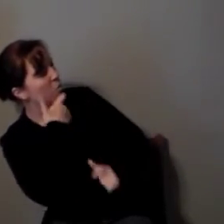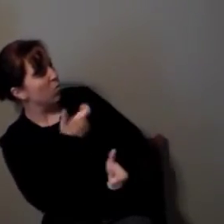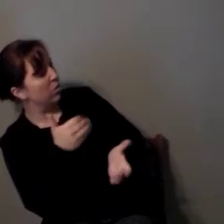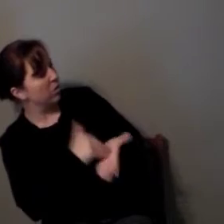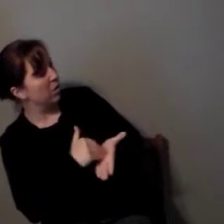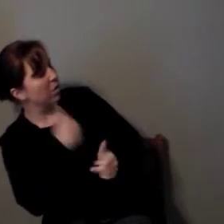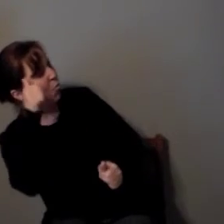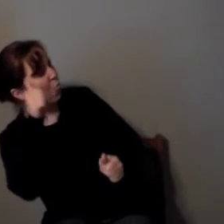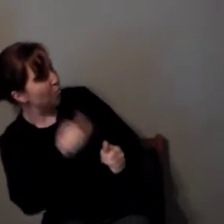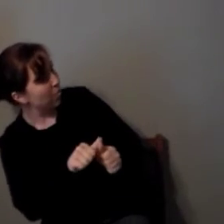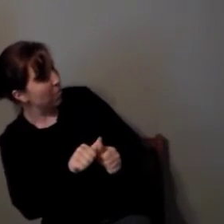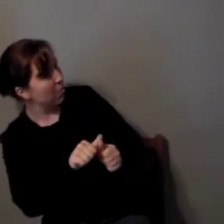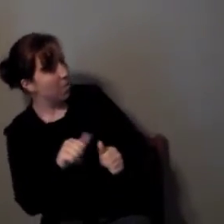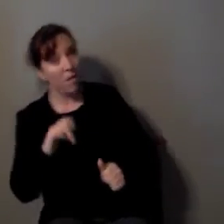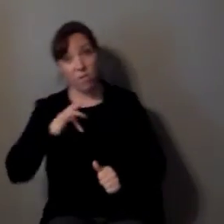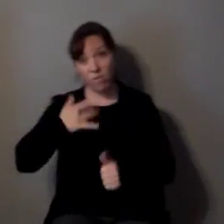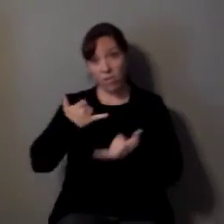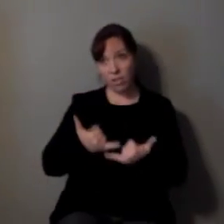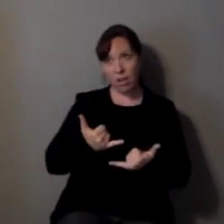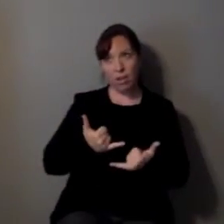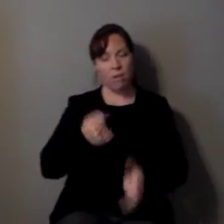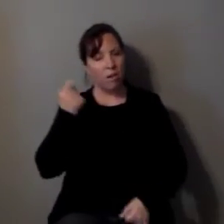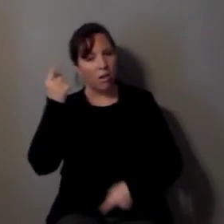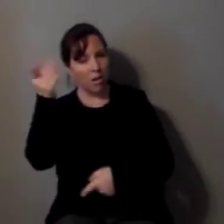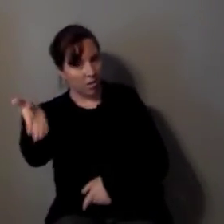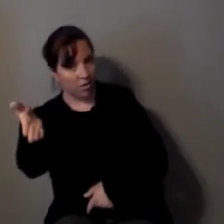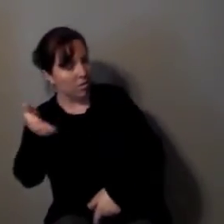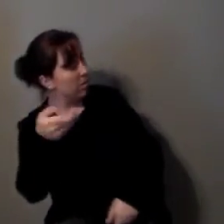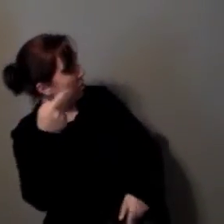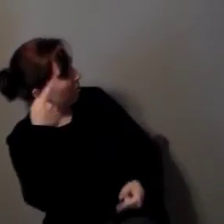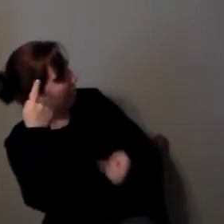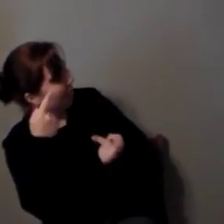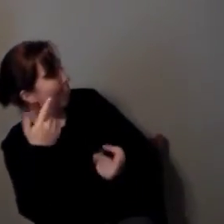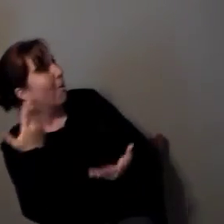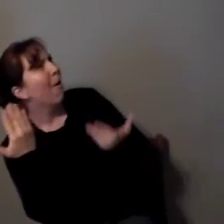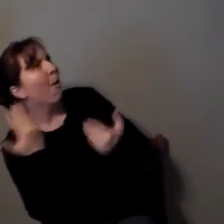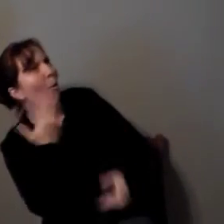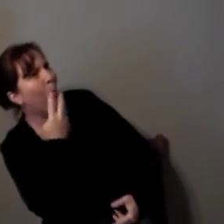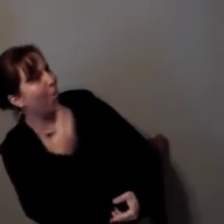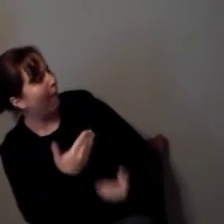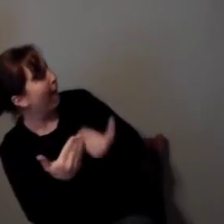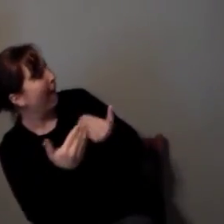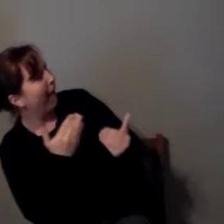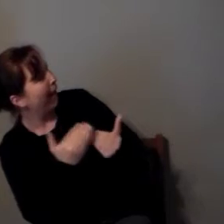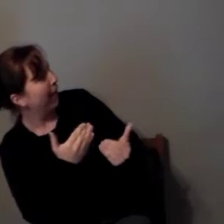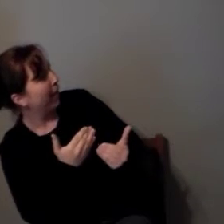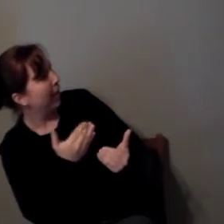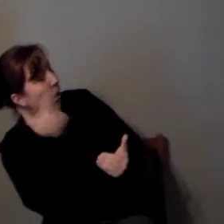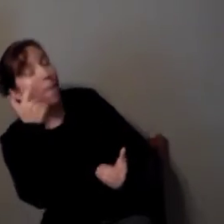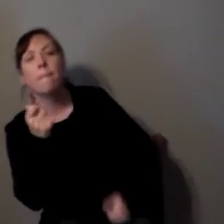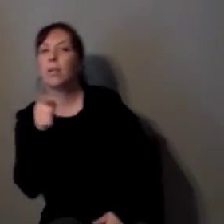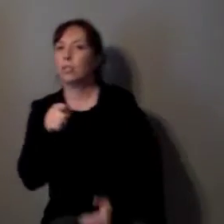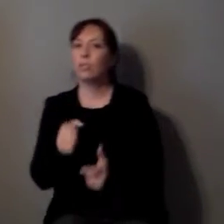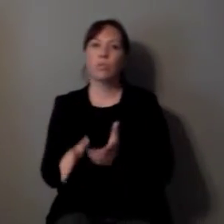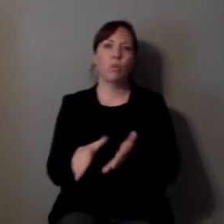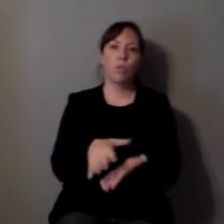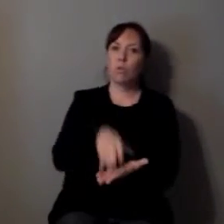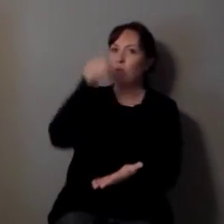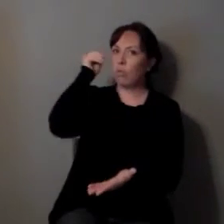my God, this was so easy, because you're going to learn so fast. So anyway, I think you have an idea. If you don't